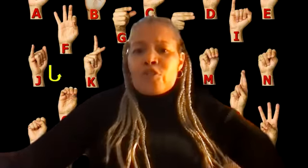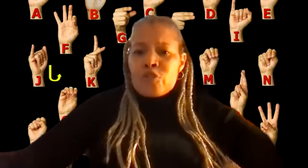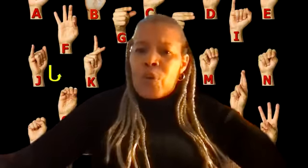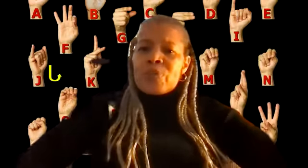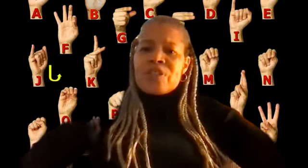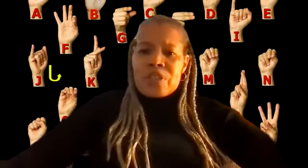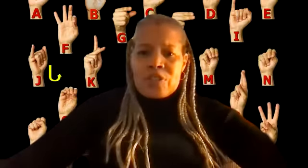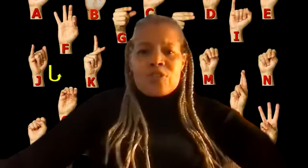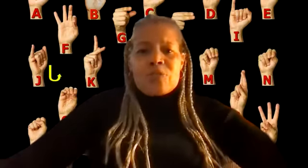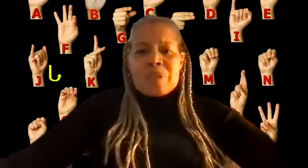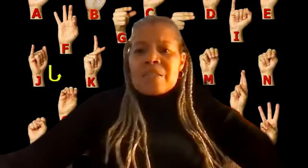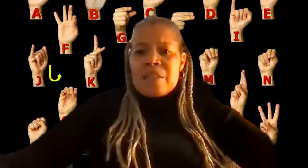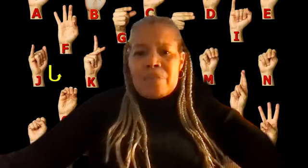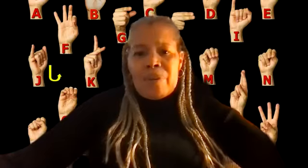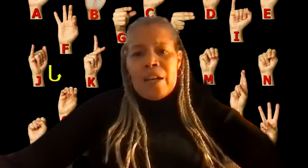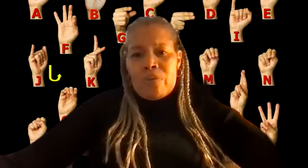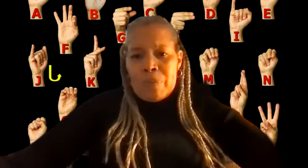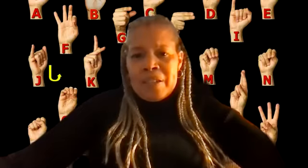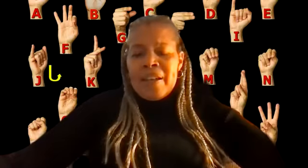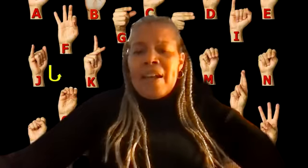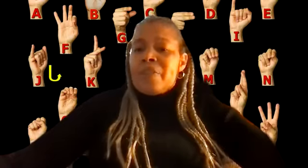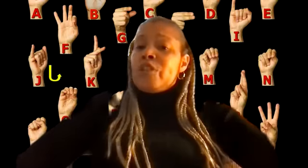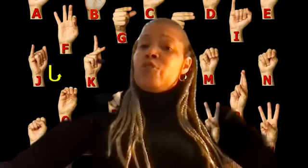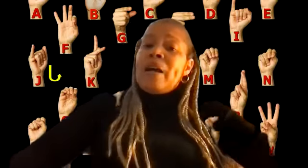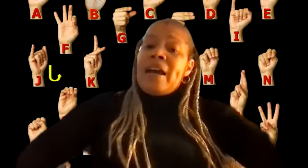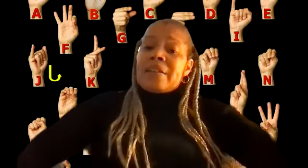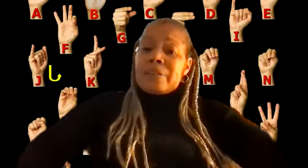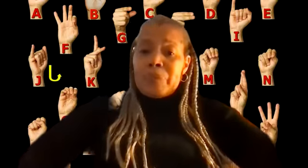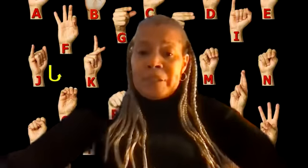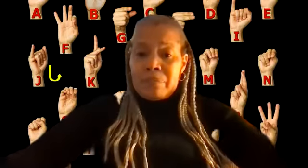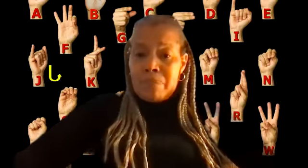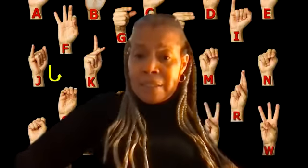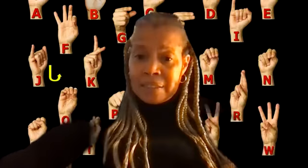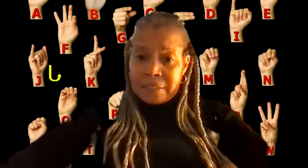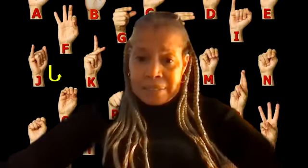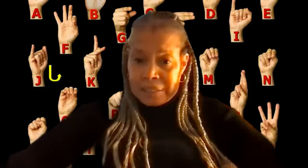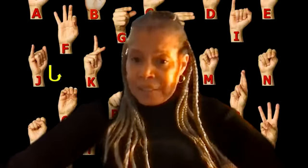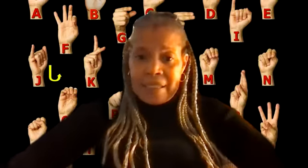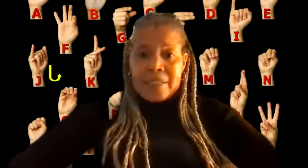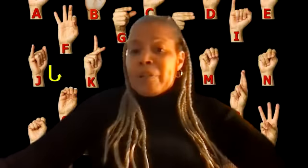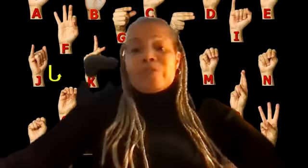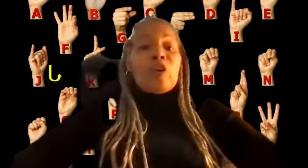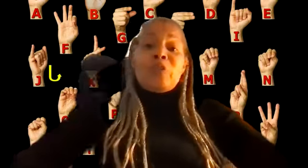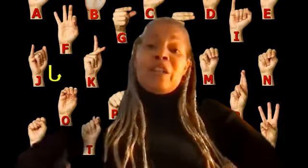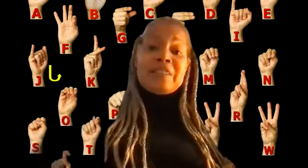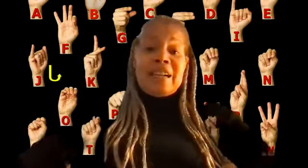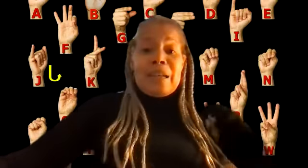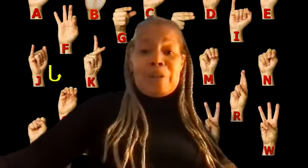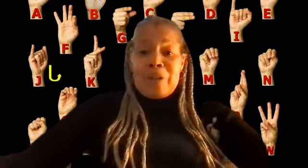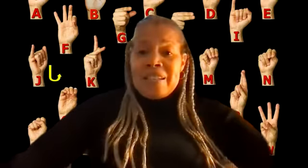so resistant to being led by a woman. And then you add a little bit of melanin to her skin. It becomes a whole nother dynamic. Right.